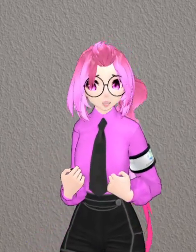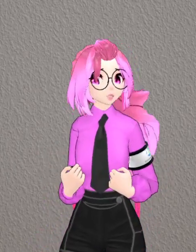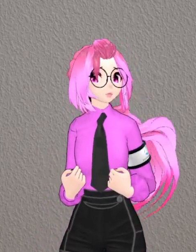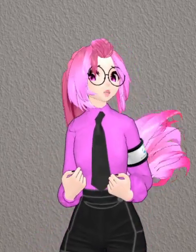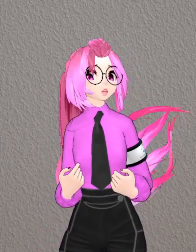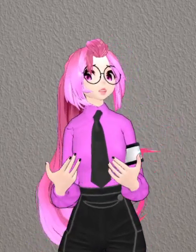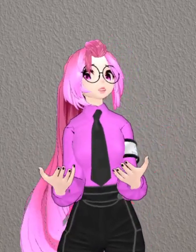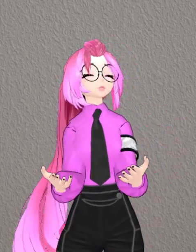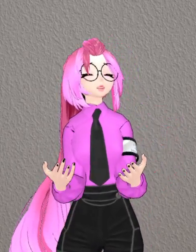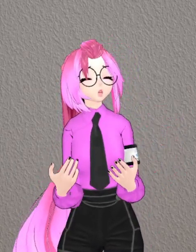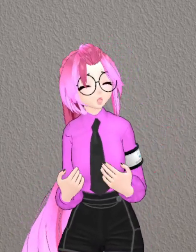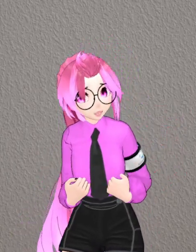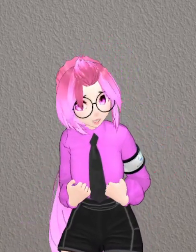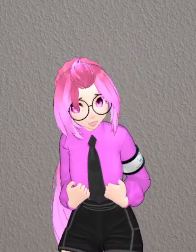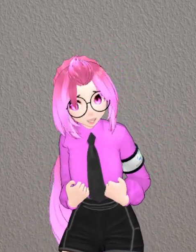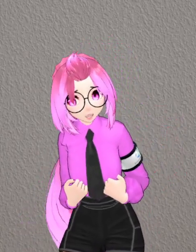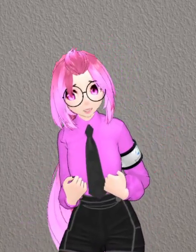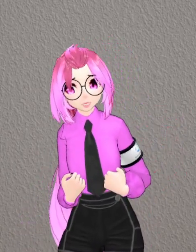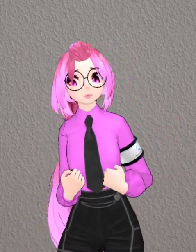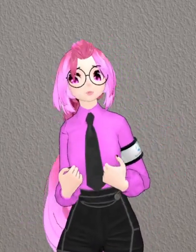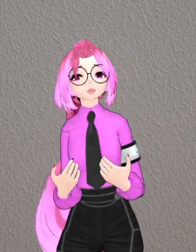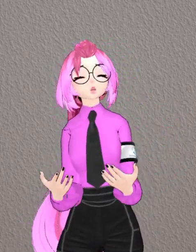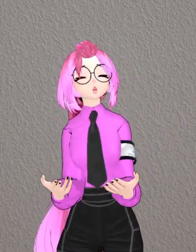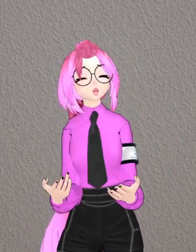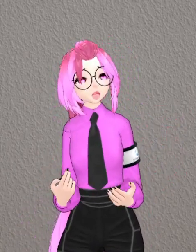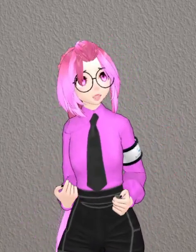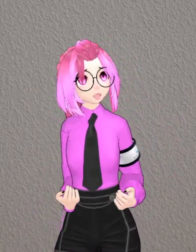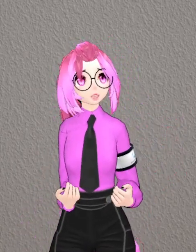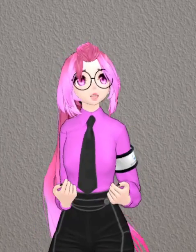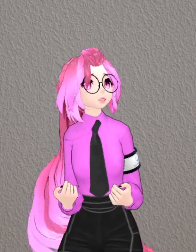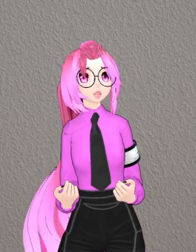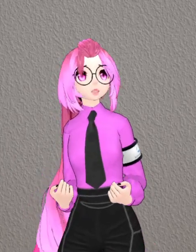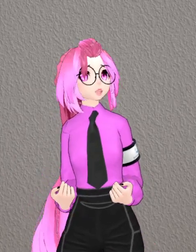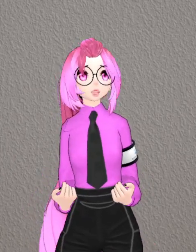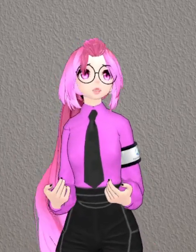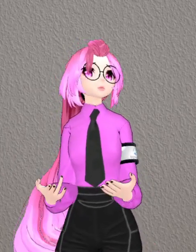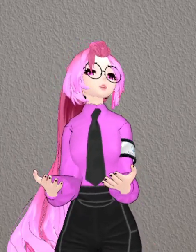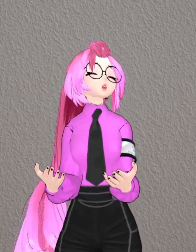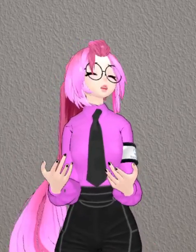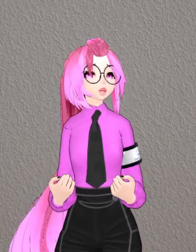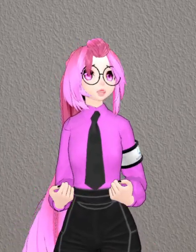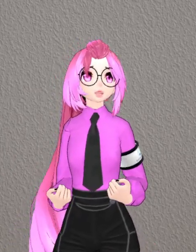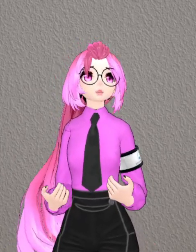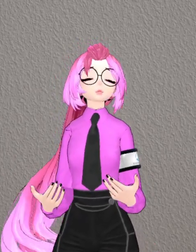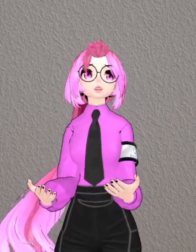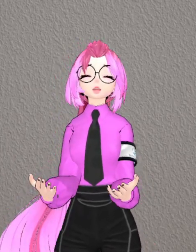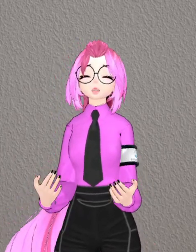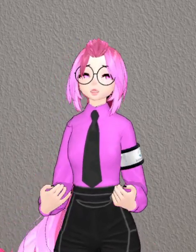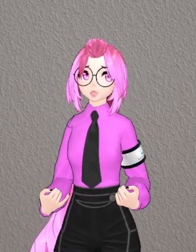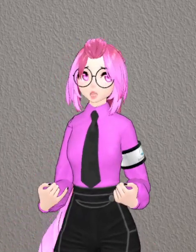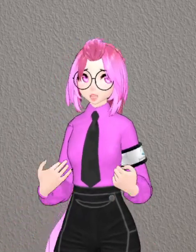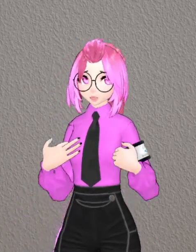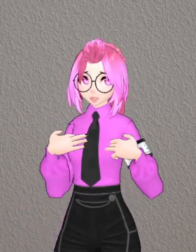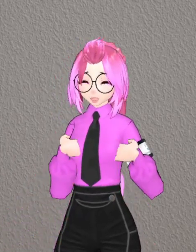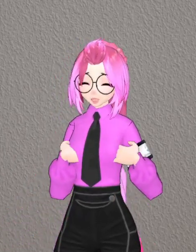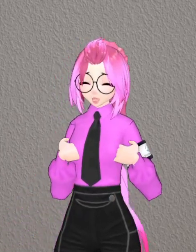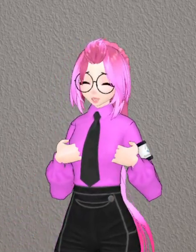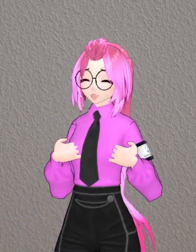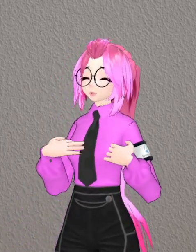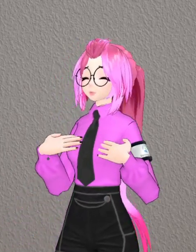You're pulling it towards your chest. You want it. You don't have it yet. You want it. You're pulling it, and then what happens when you do have it? You